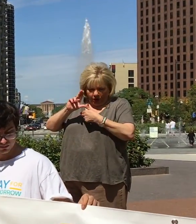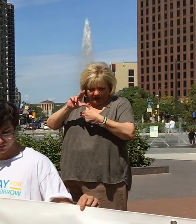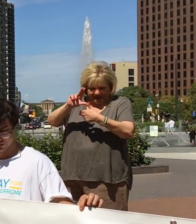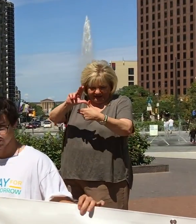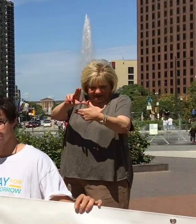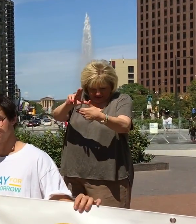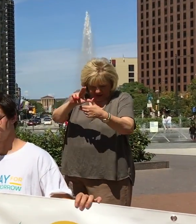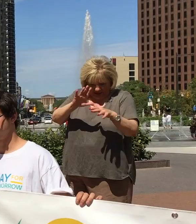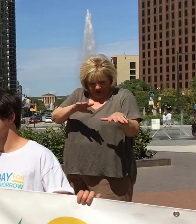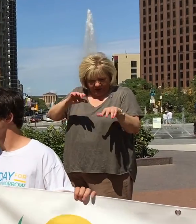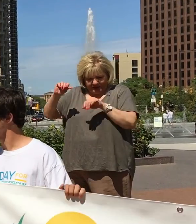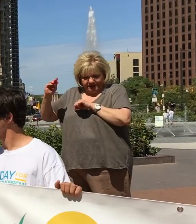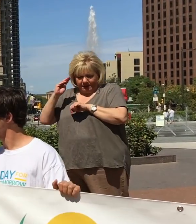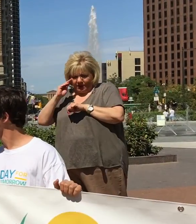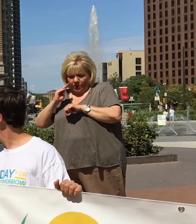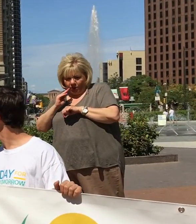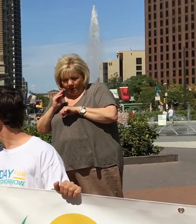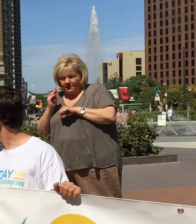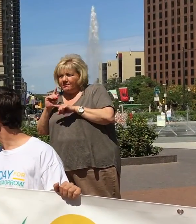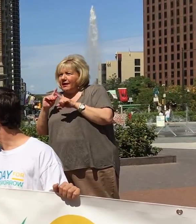that's also a trauma.